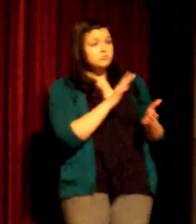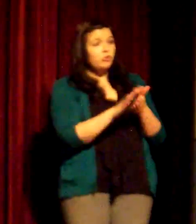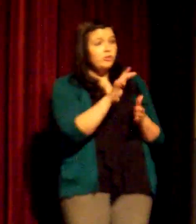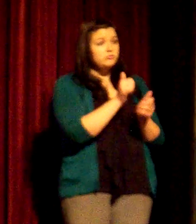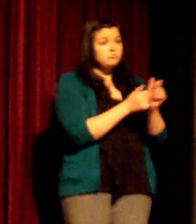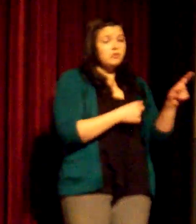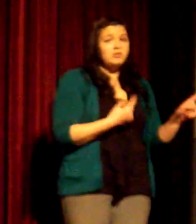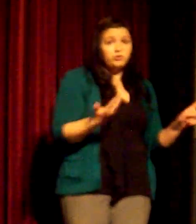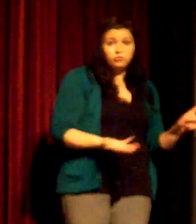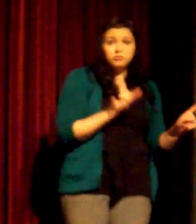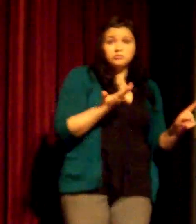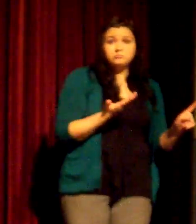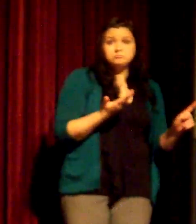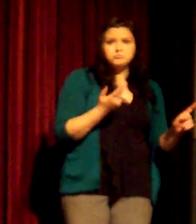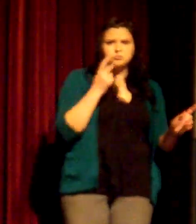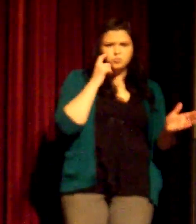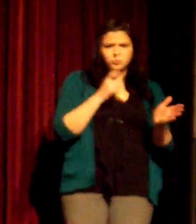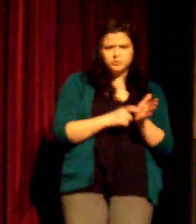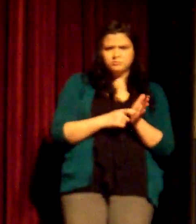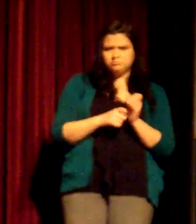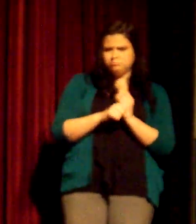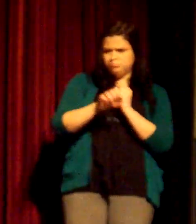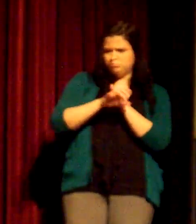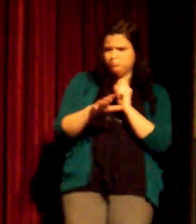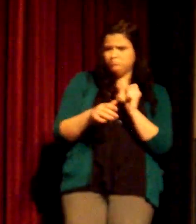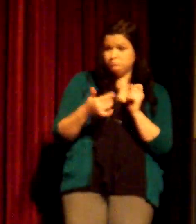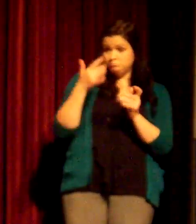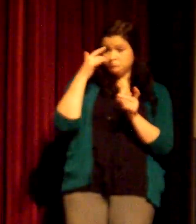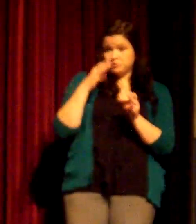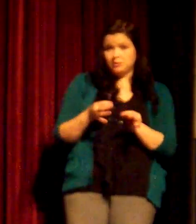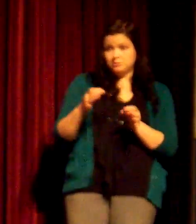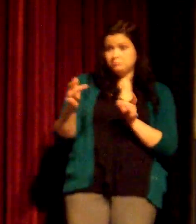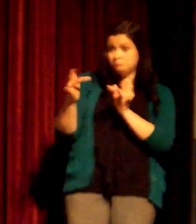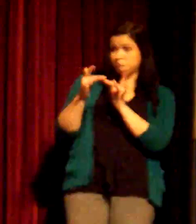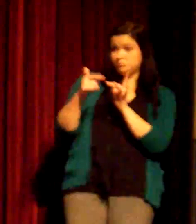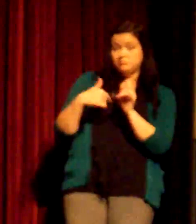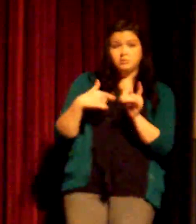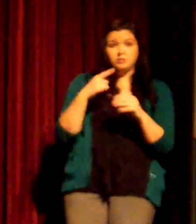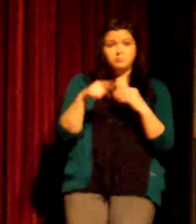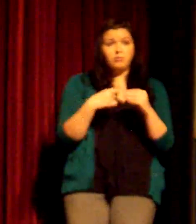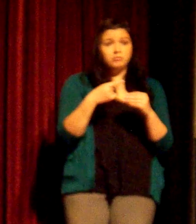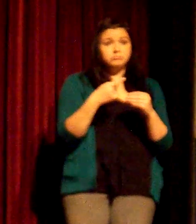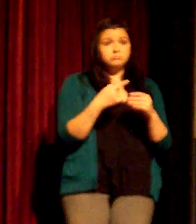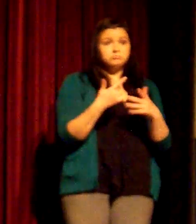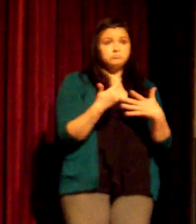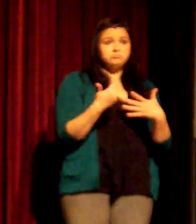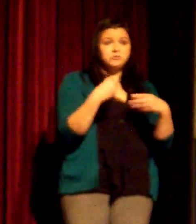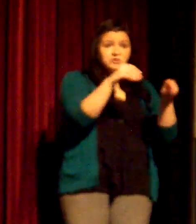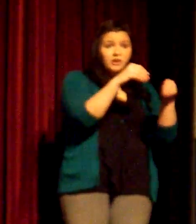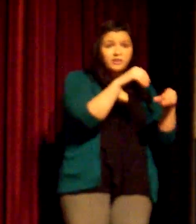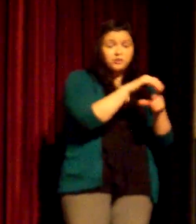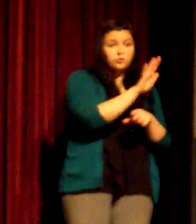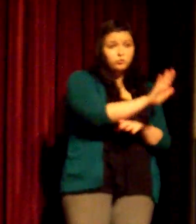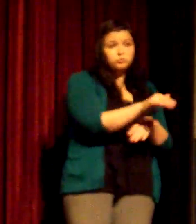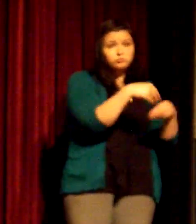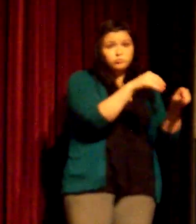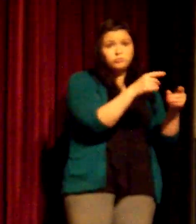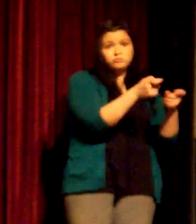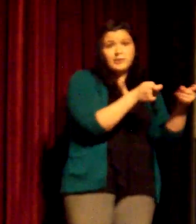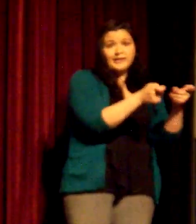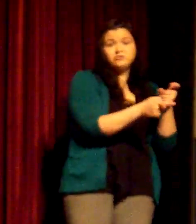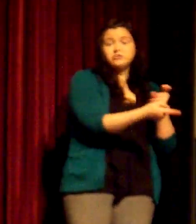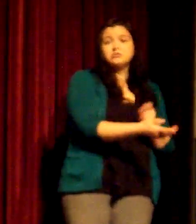in 2002. I came to Lake Region to play volleyball from Selkirk, Manitoba. And then, as Dr. Darling had